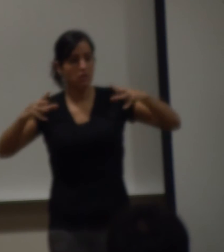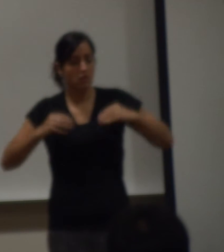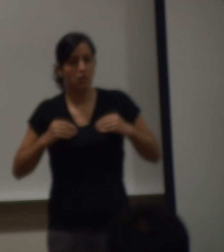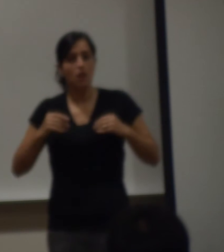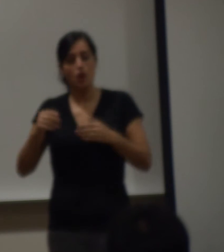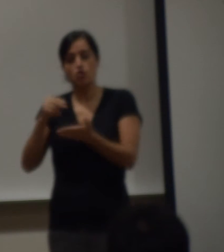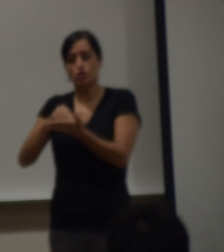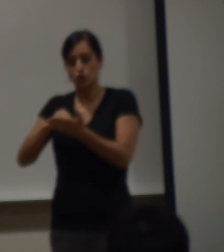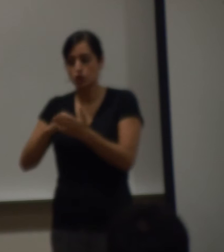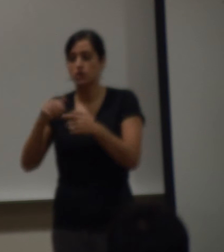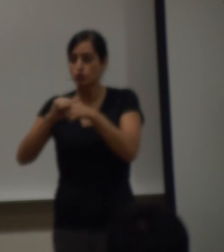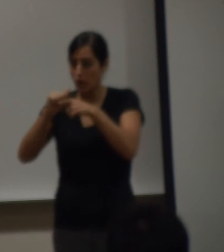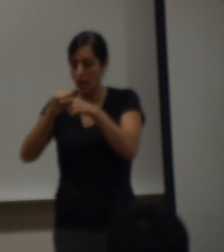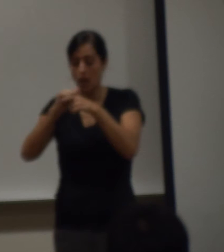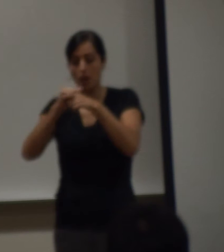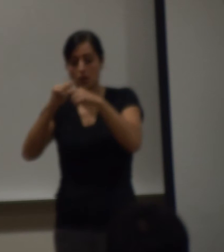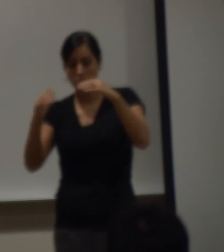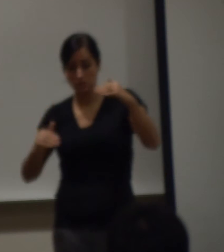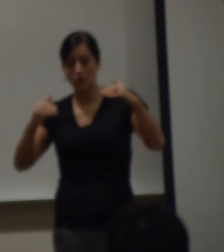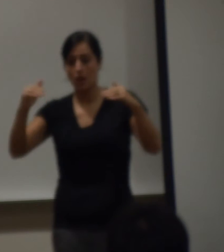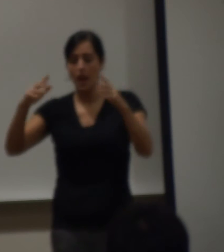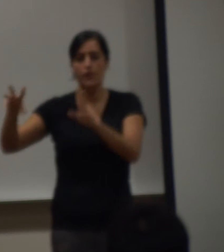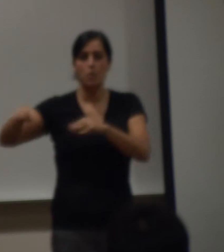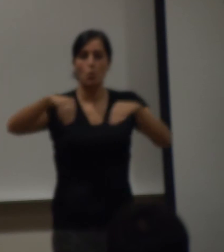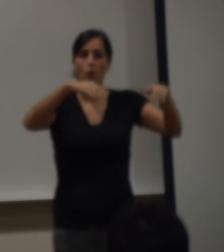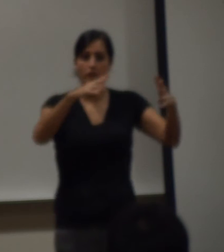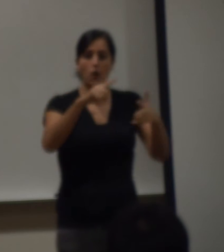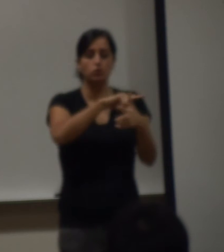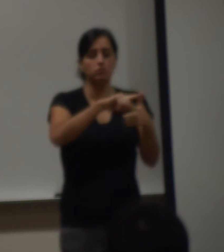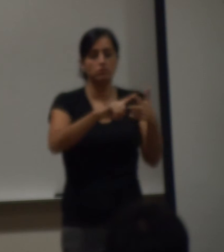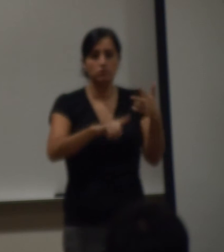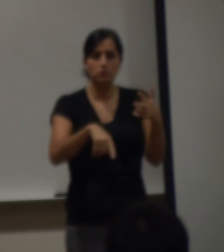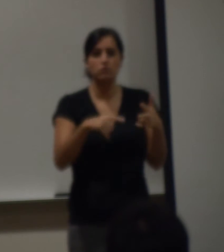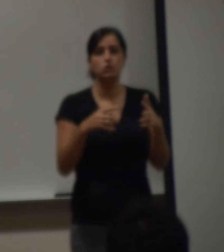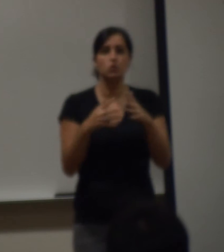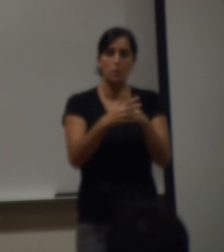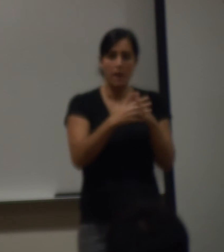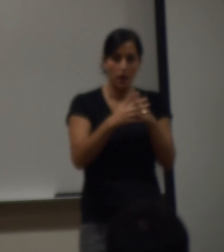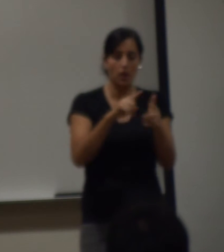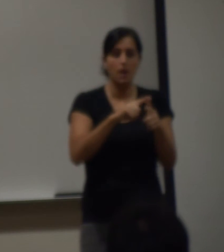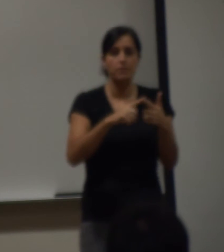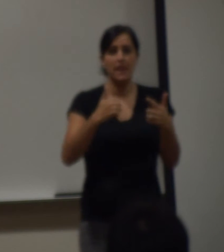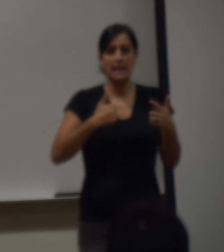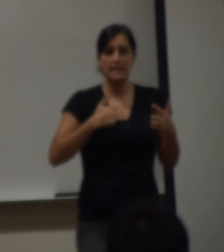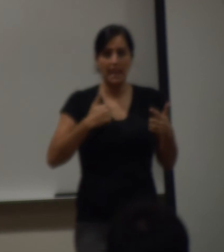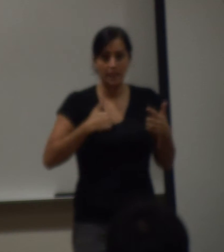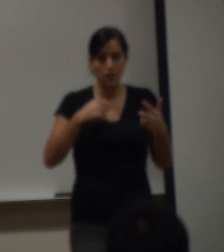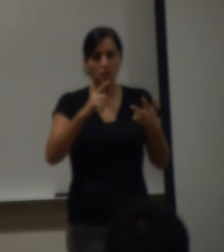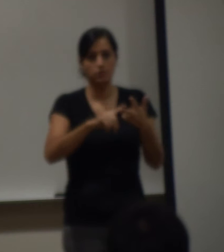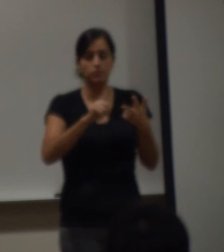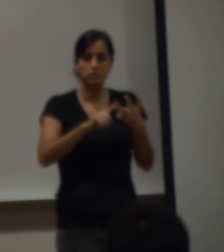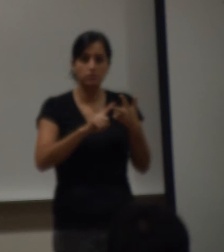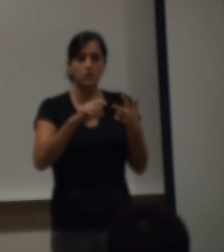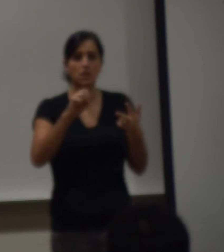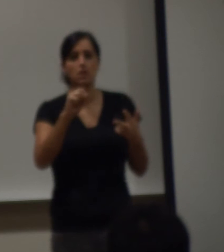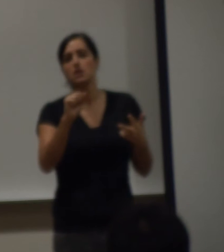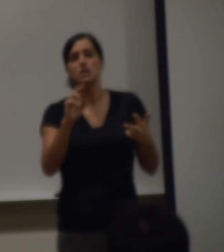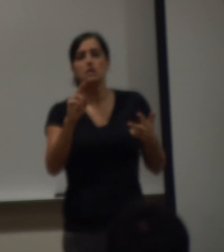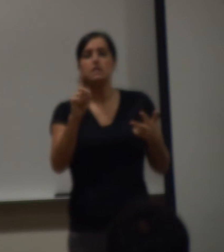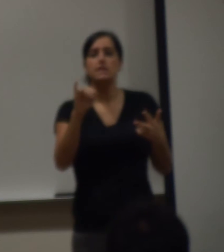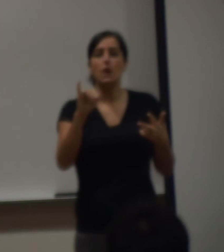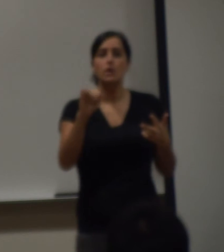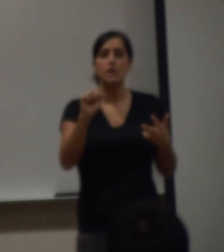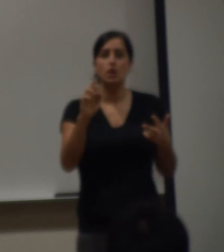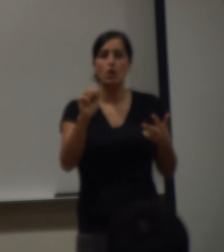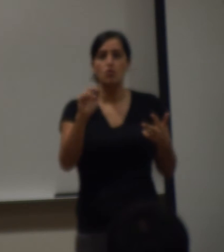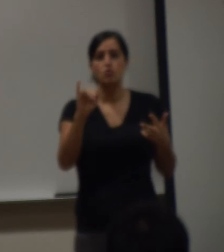Philippines and working as nurses. I was in Filipino nursing school, I should say. Not one hand went up. All these people were training